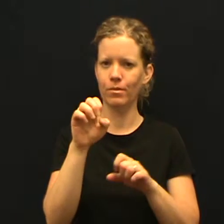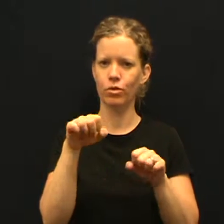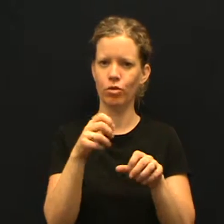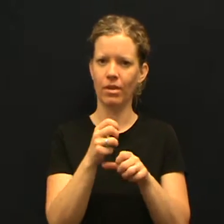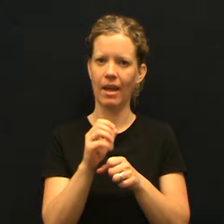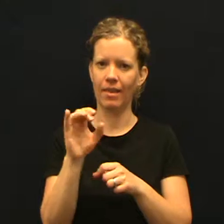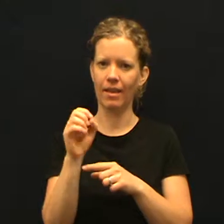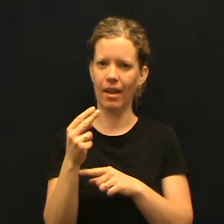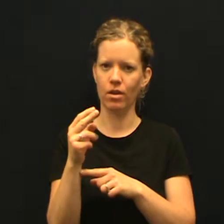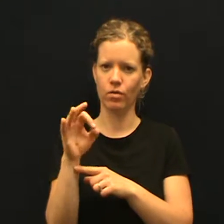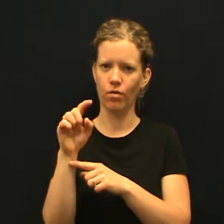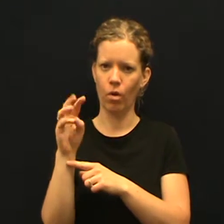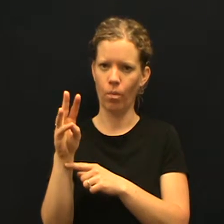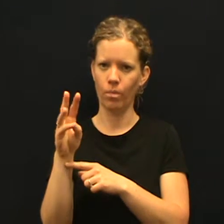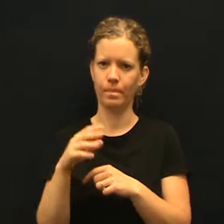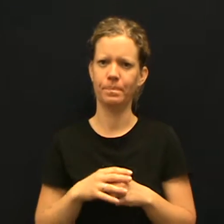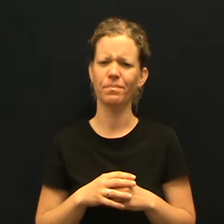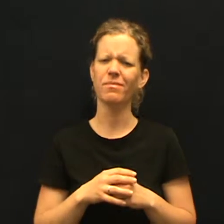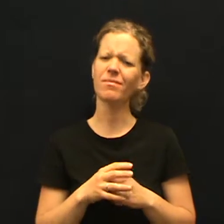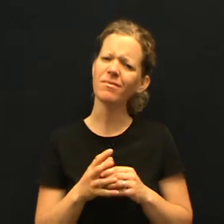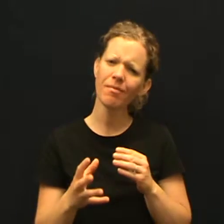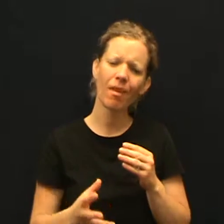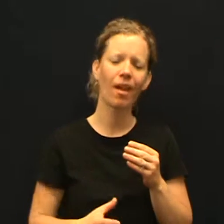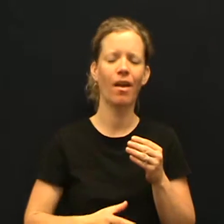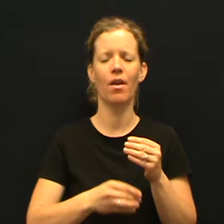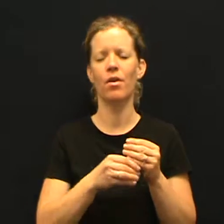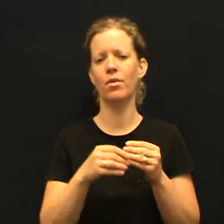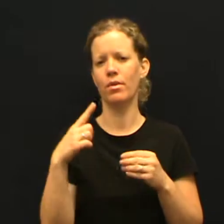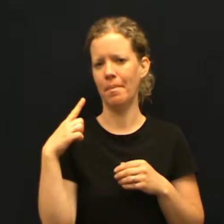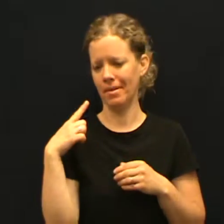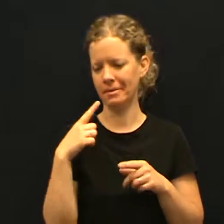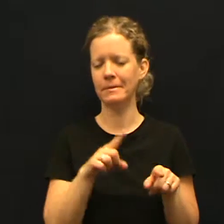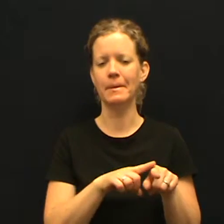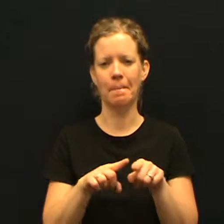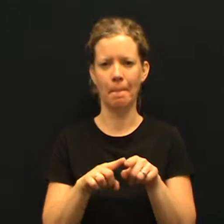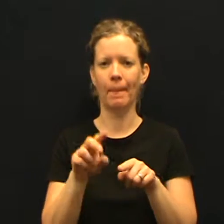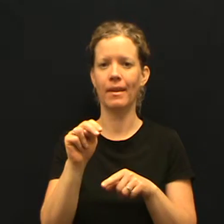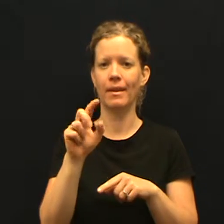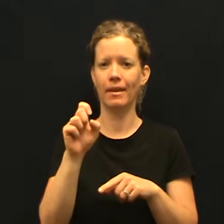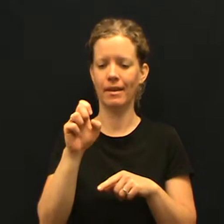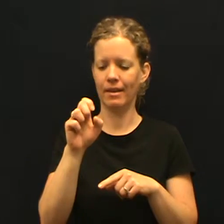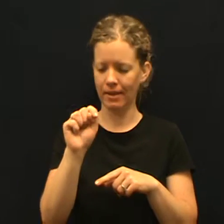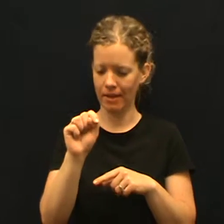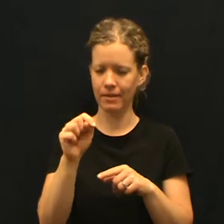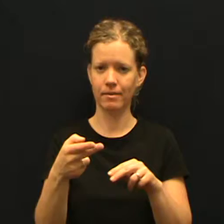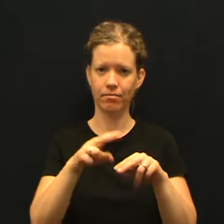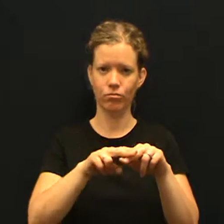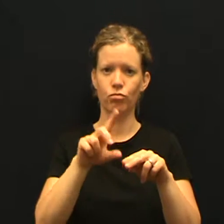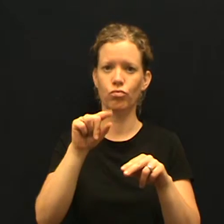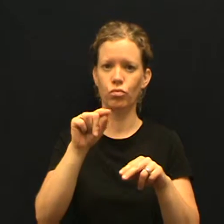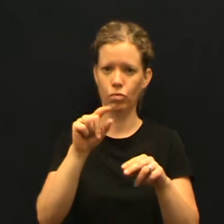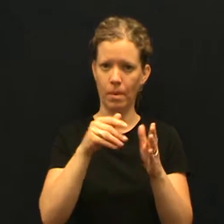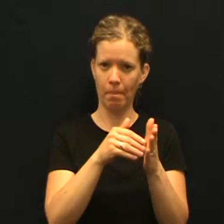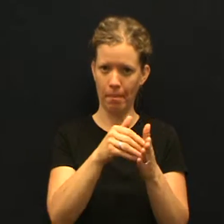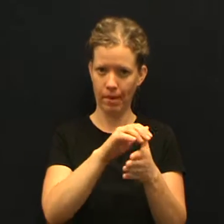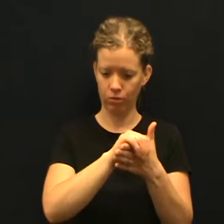Accrued liabilities, the same thing. Net increase of $20 million, and so we will be adding those